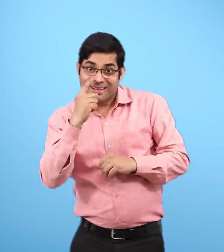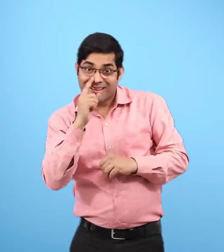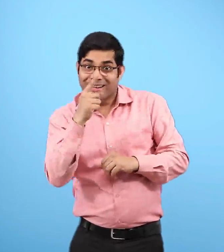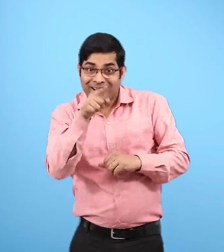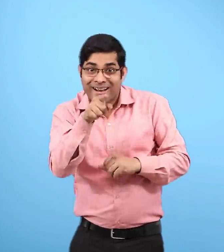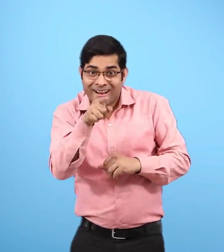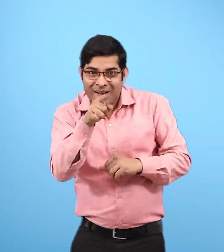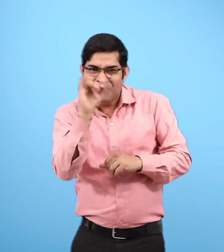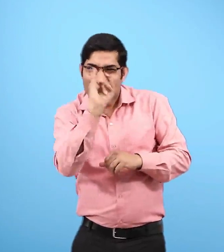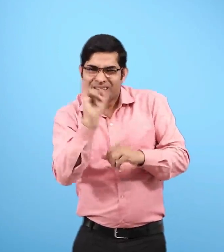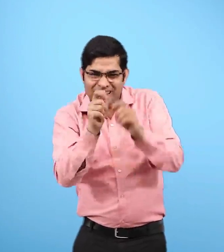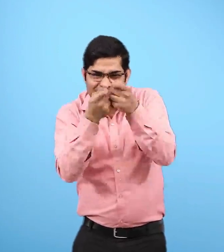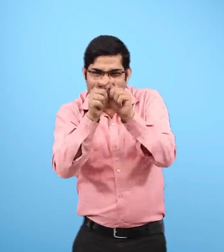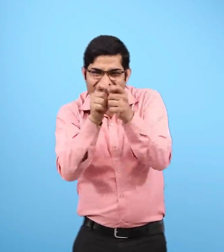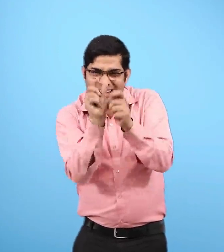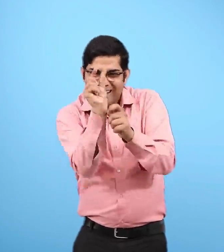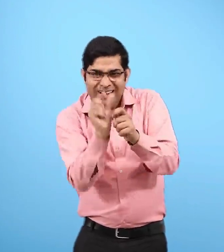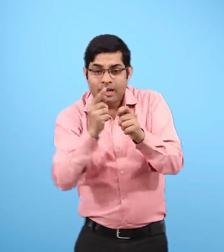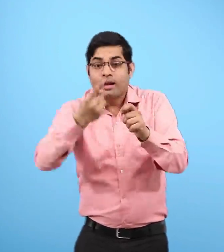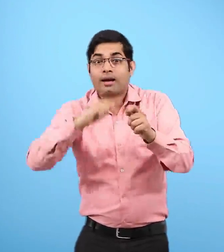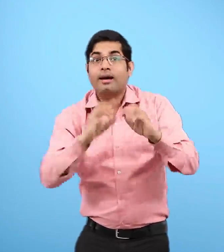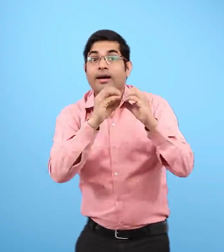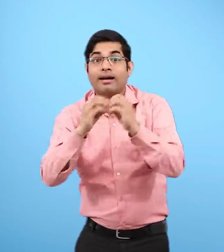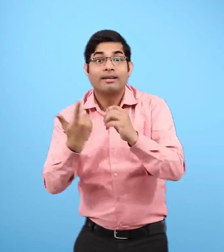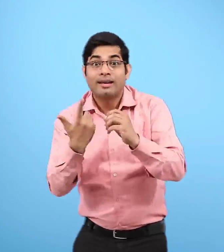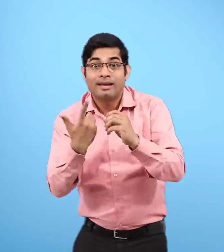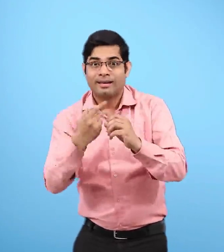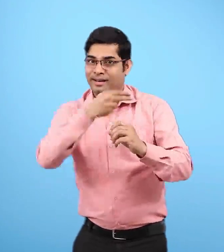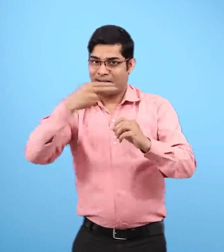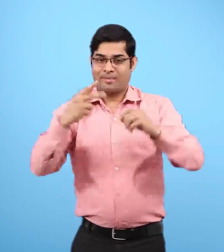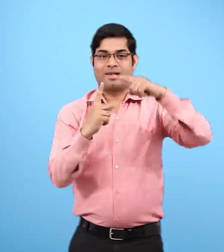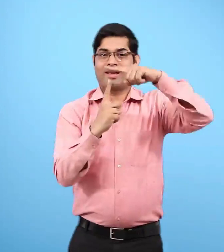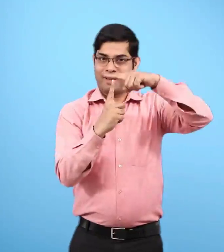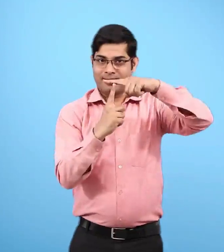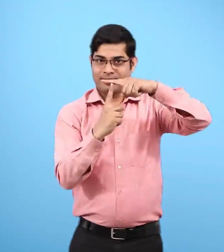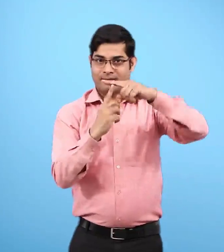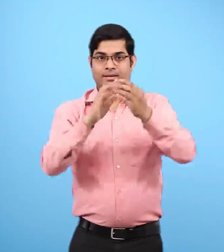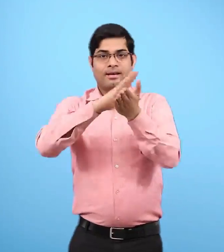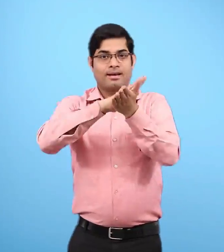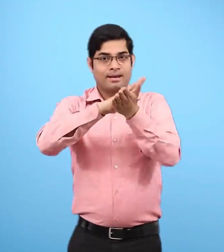The word thinner is written beneath girl 1